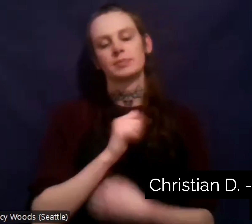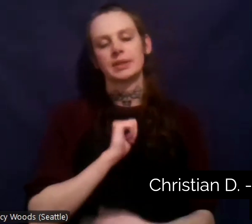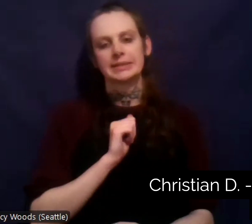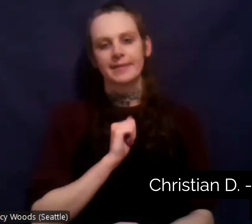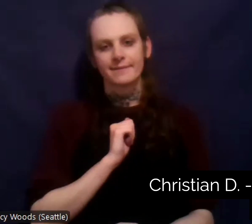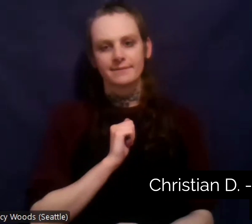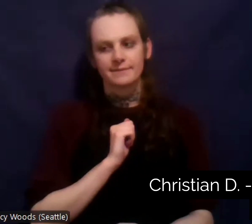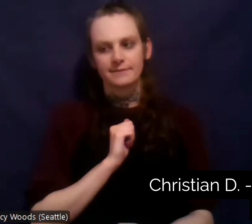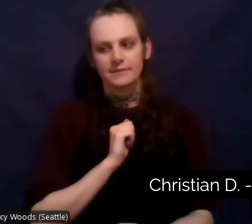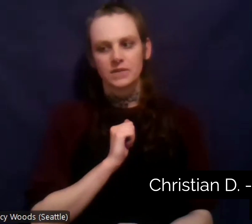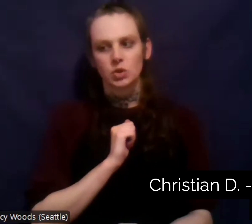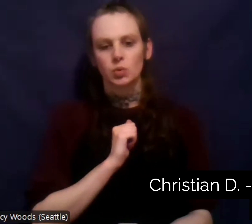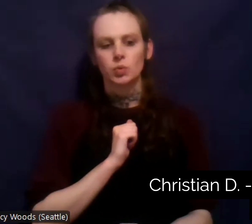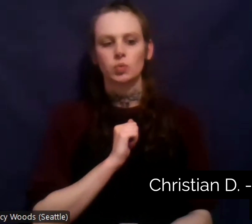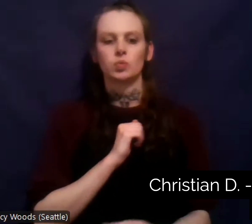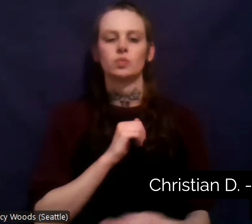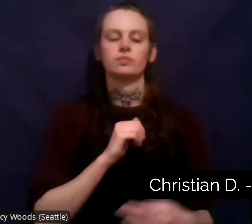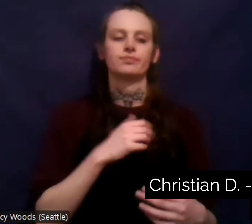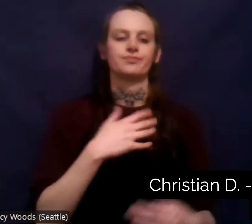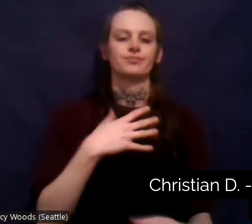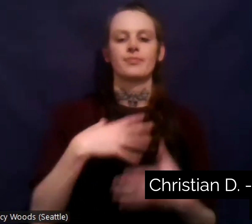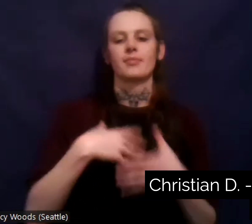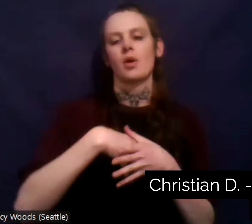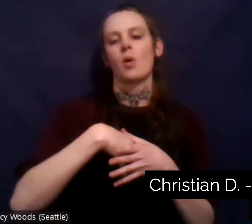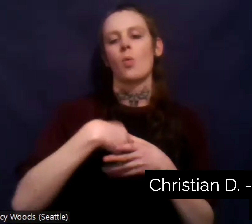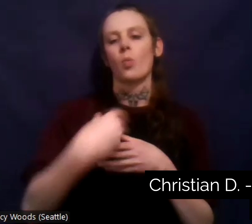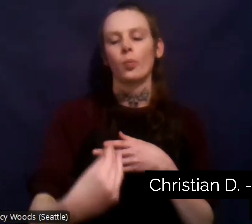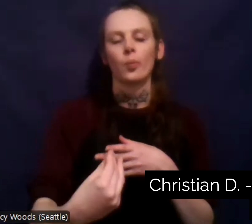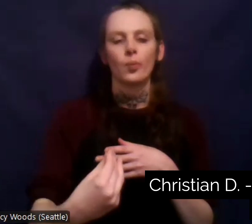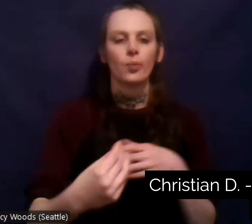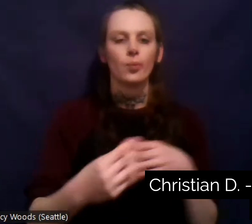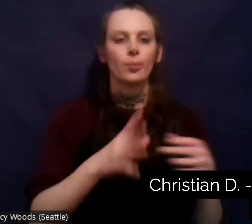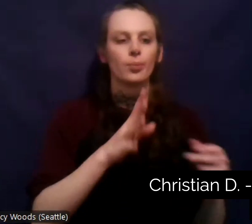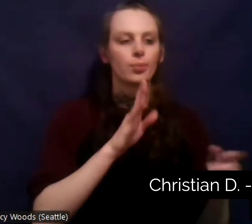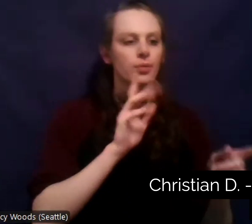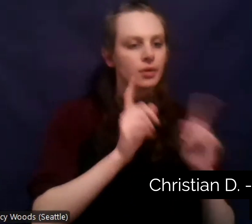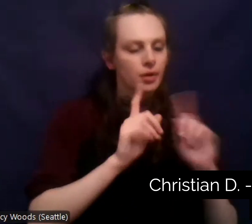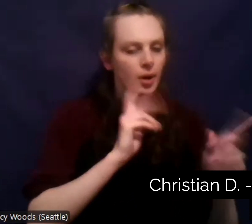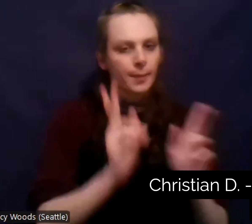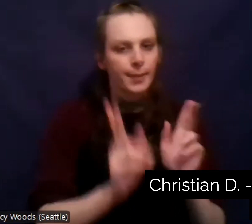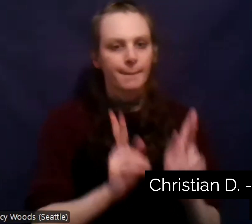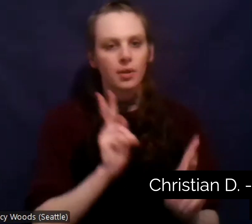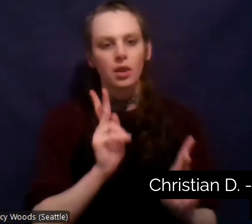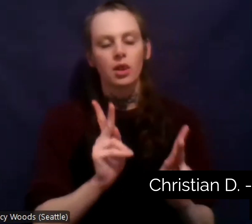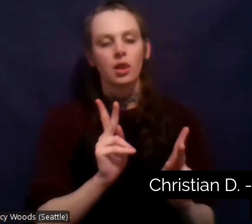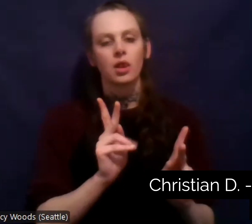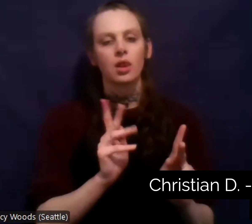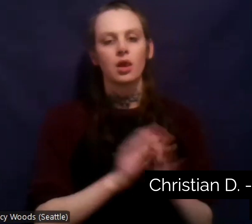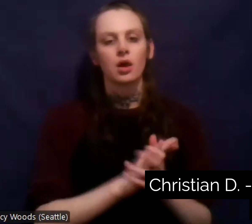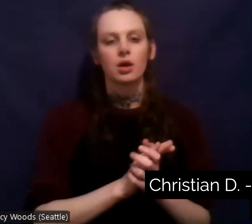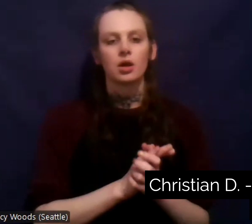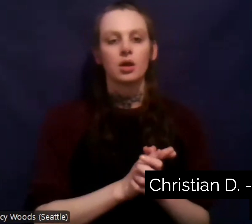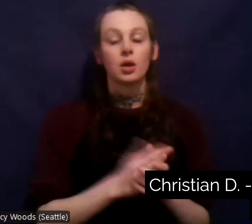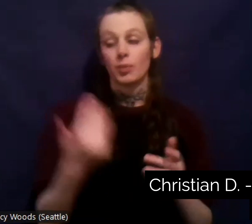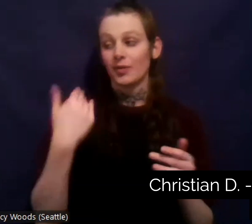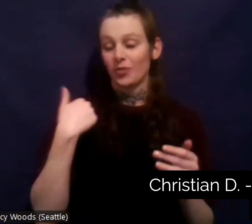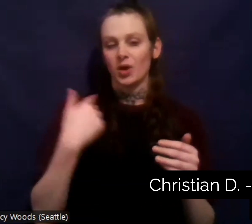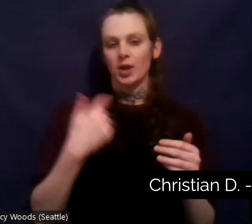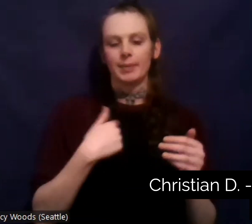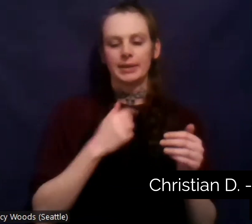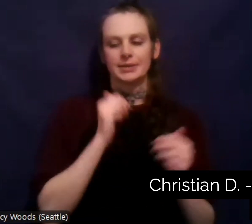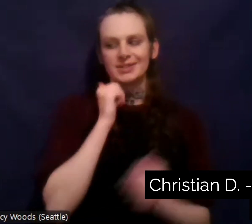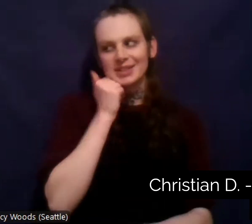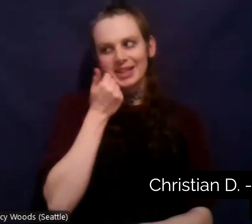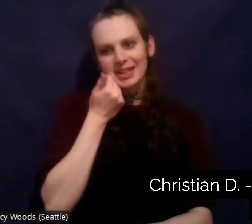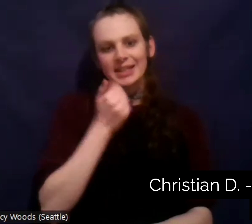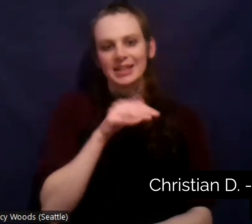way and talk to new people. And before that, I was very shy. I never wanted to talk